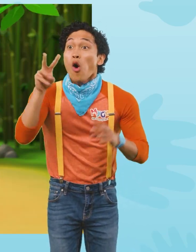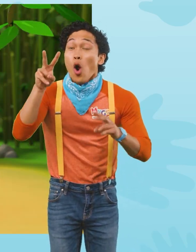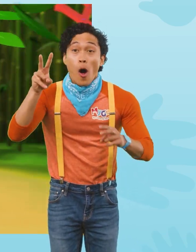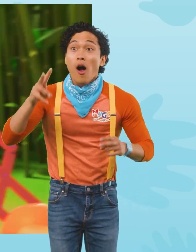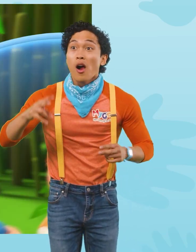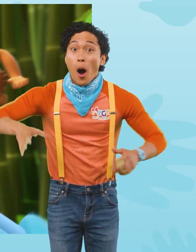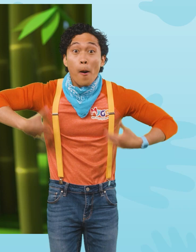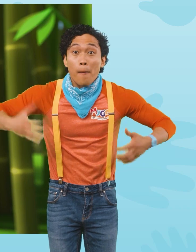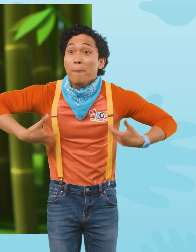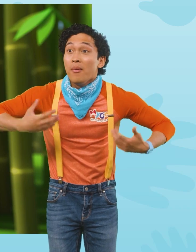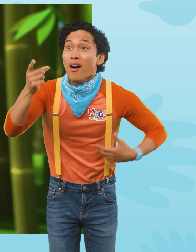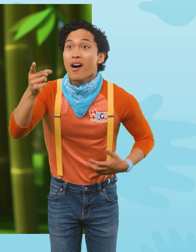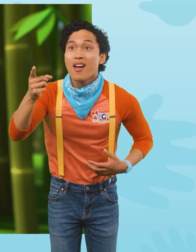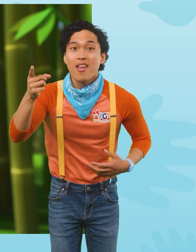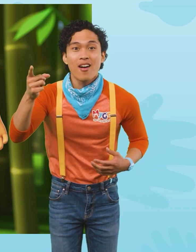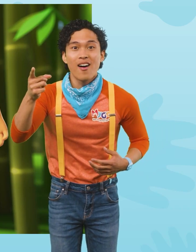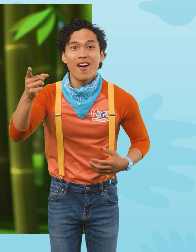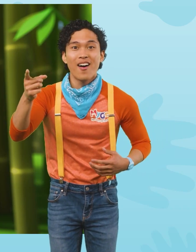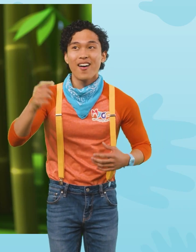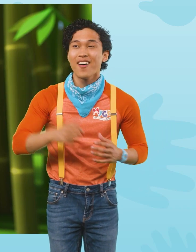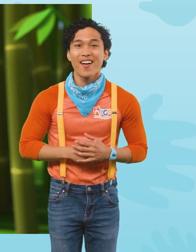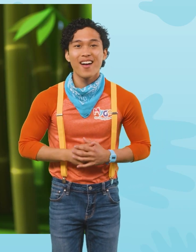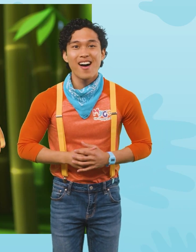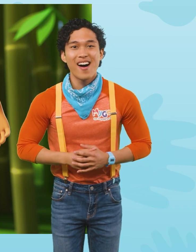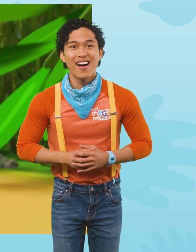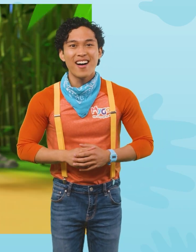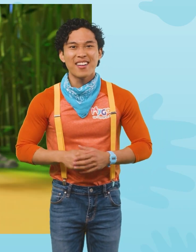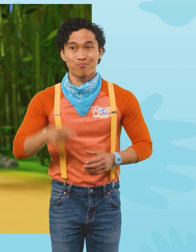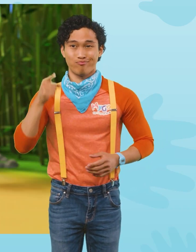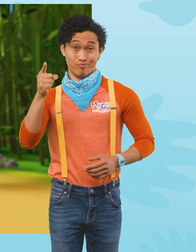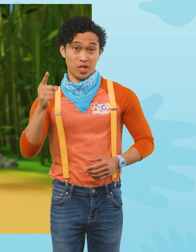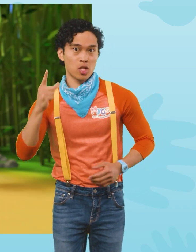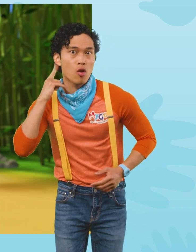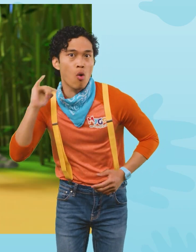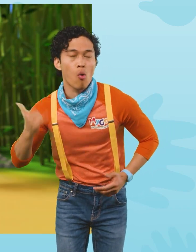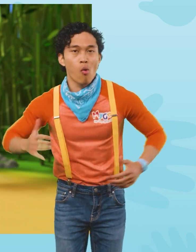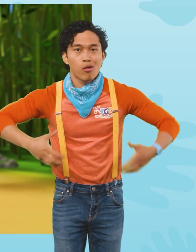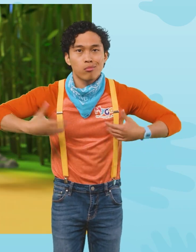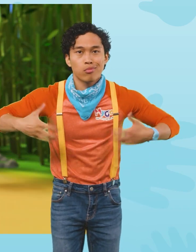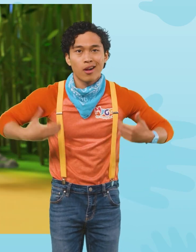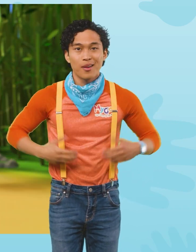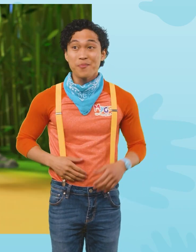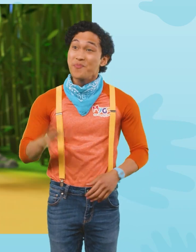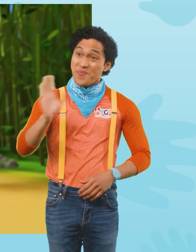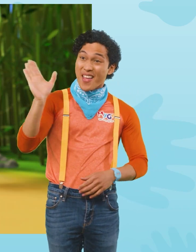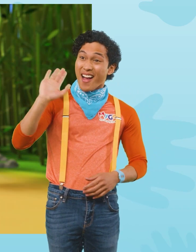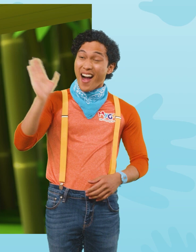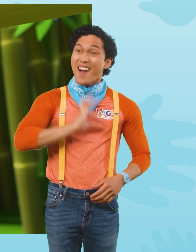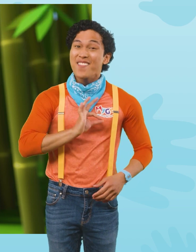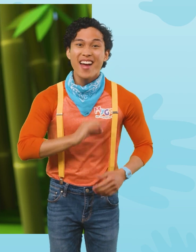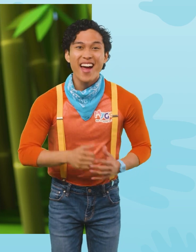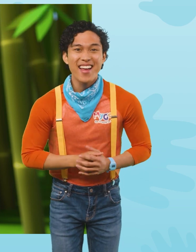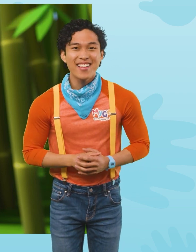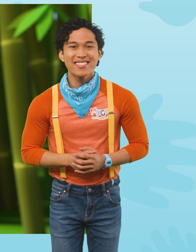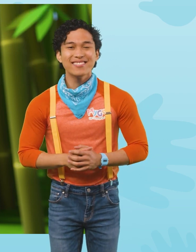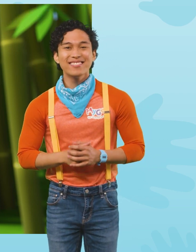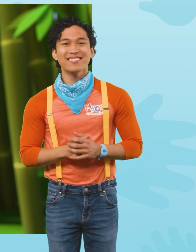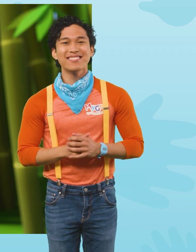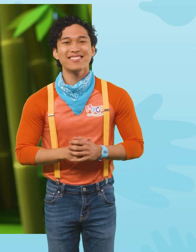Whoa, look! There's a monkey. He's a golden monkey. Hi, Fred.